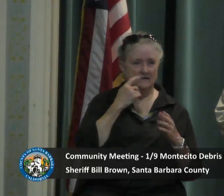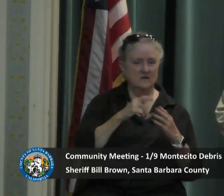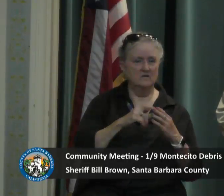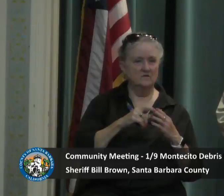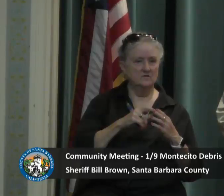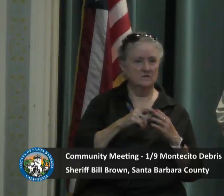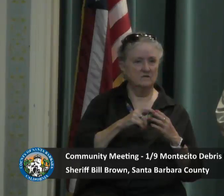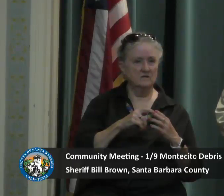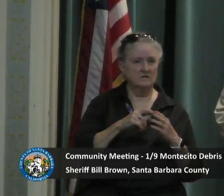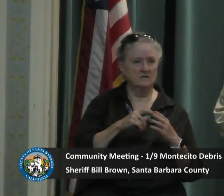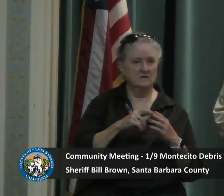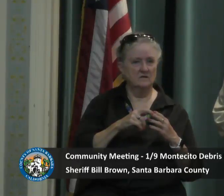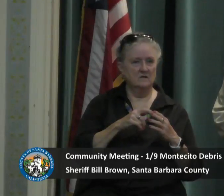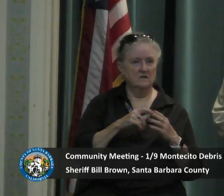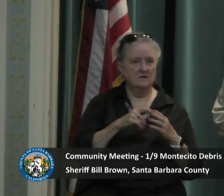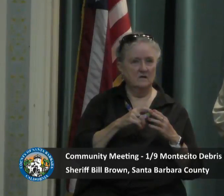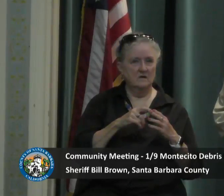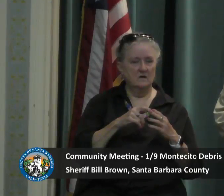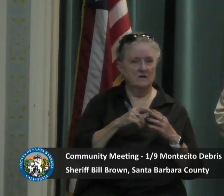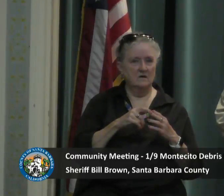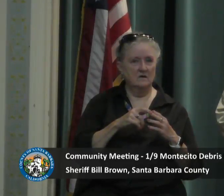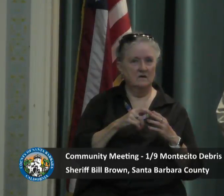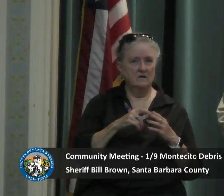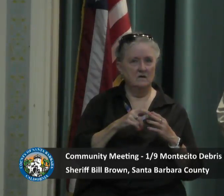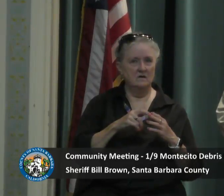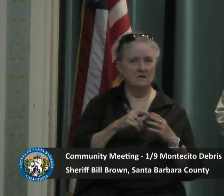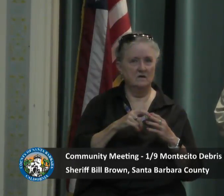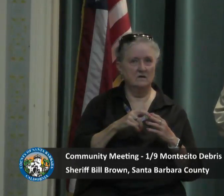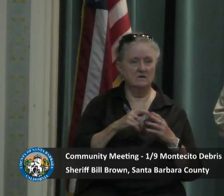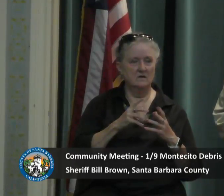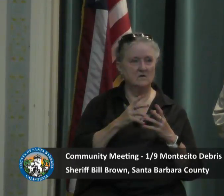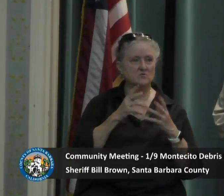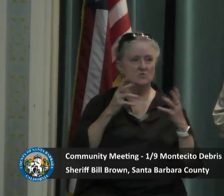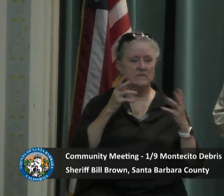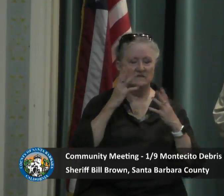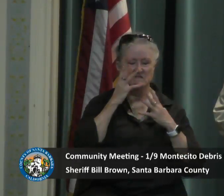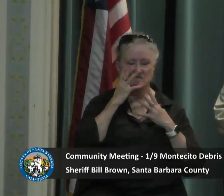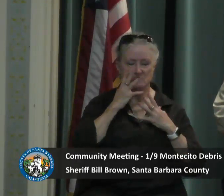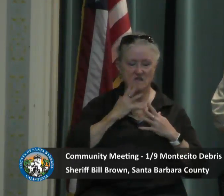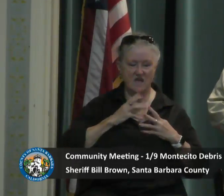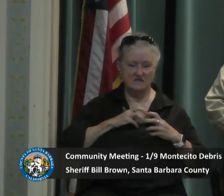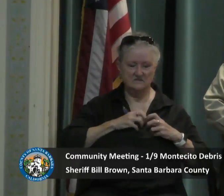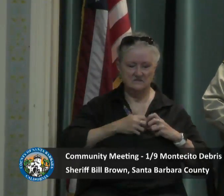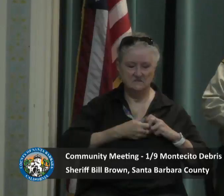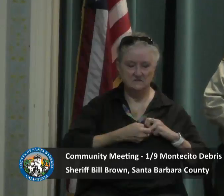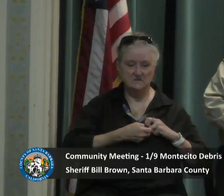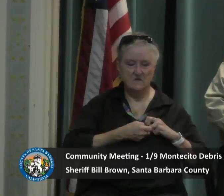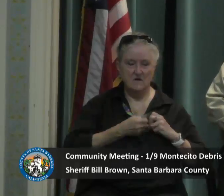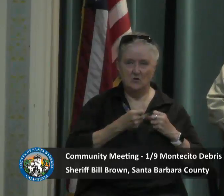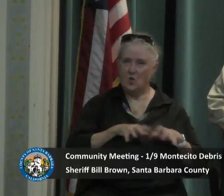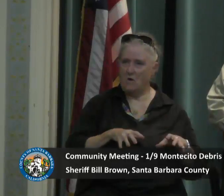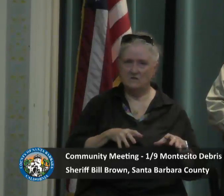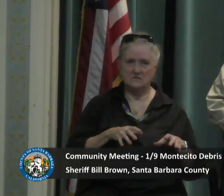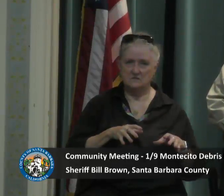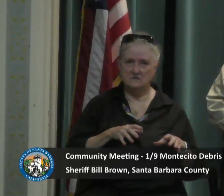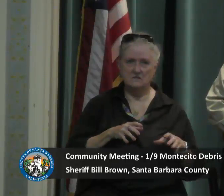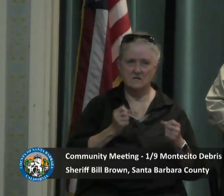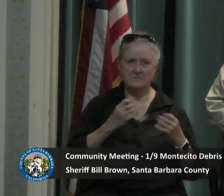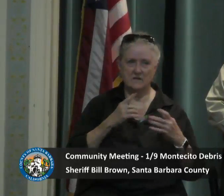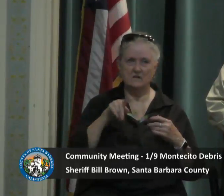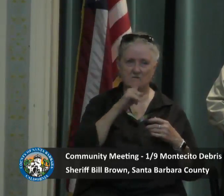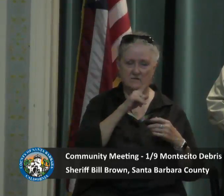acknowledging tremendous amount of sadness, sorrow, loss.